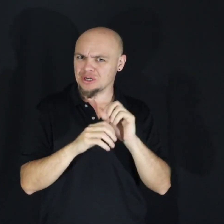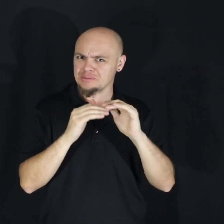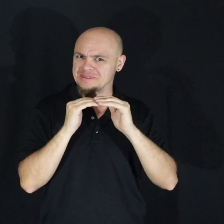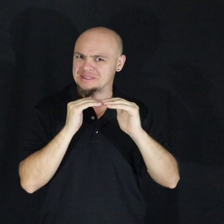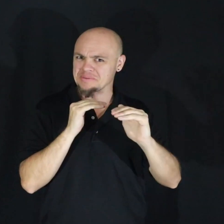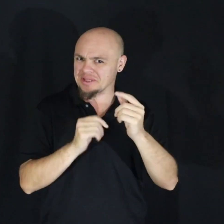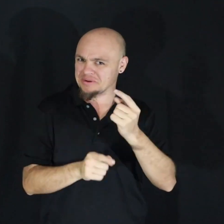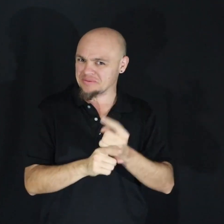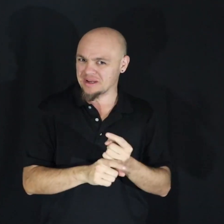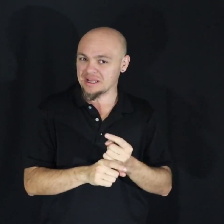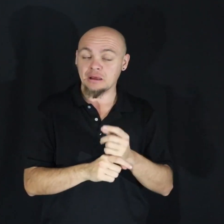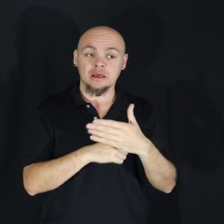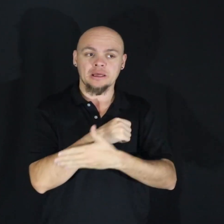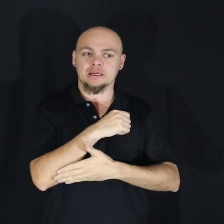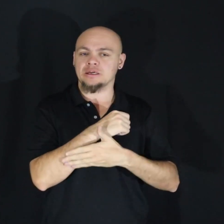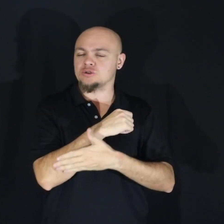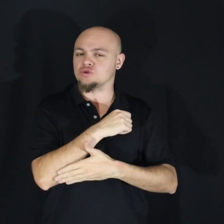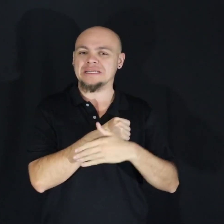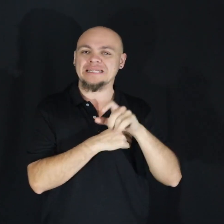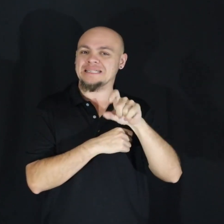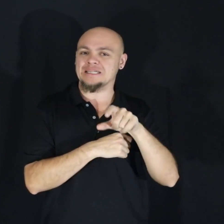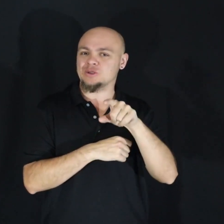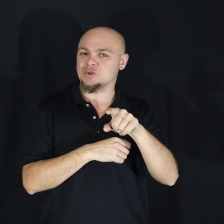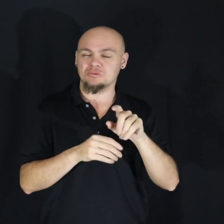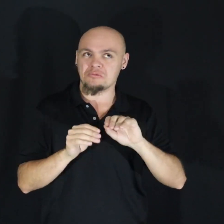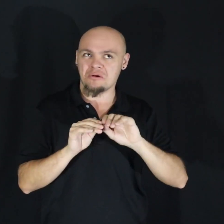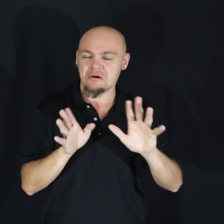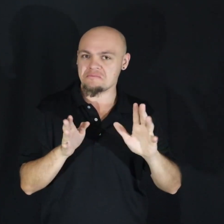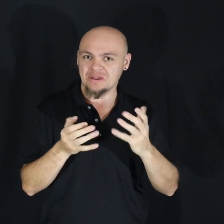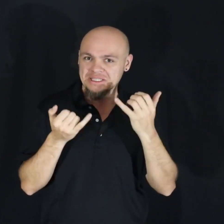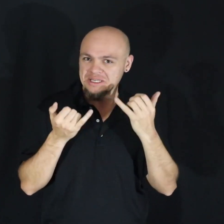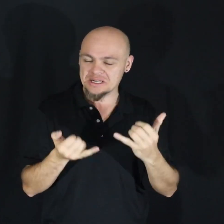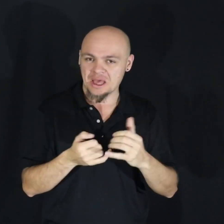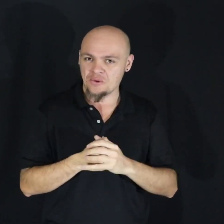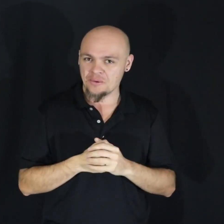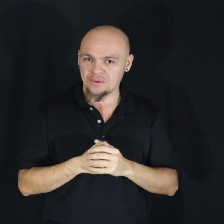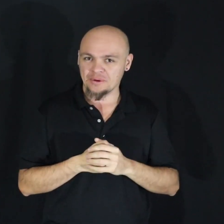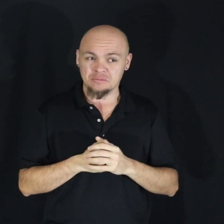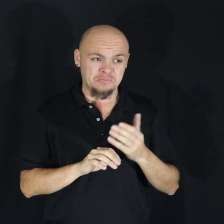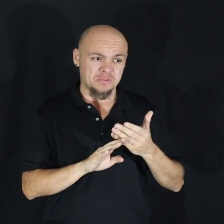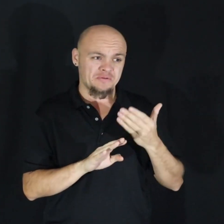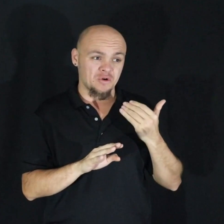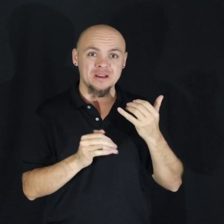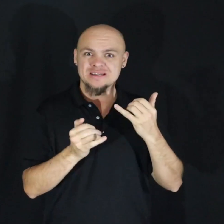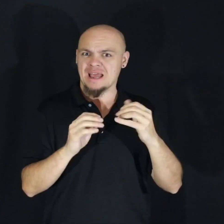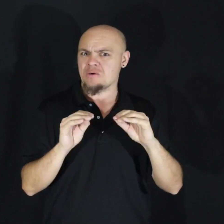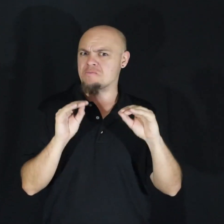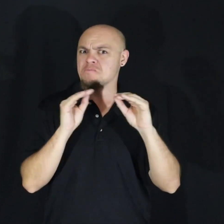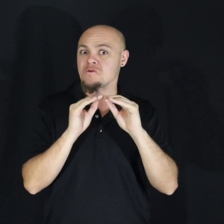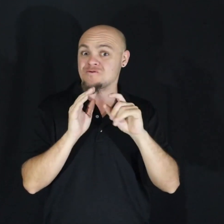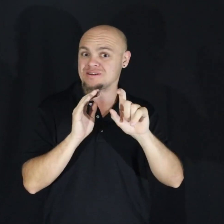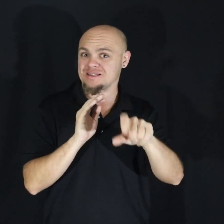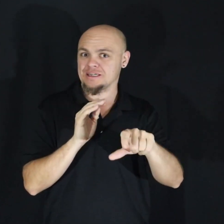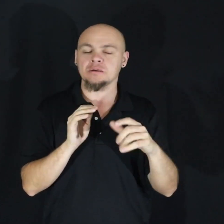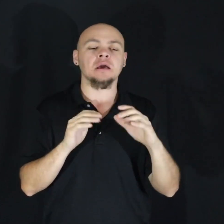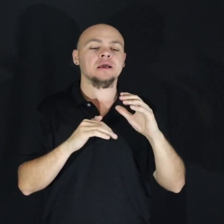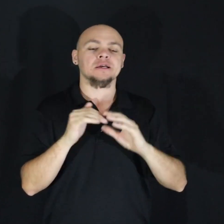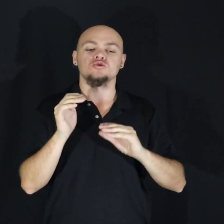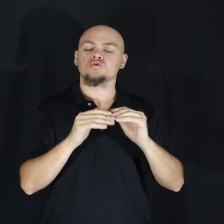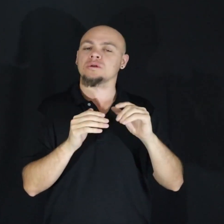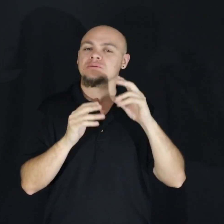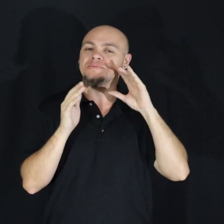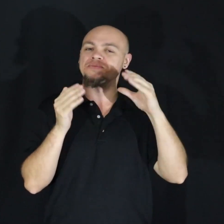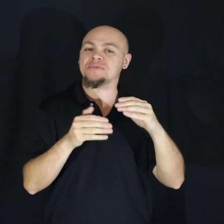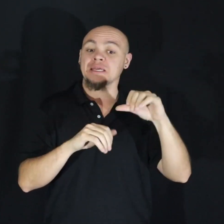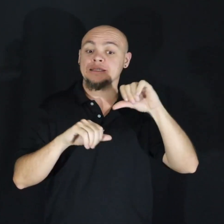you, no more now than ever before. Usually in construction, we spend a lot of time talking about